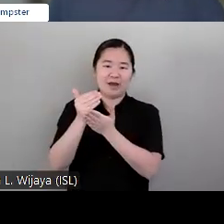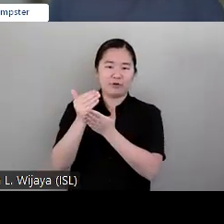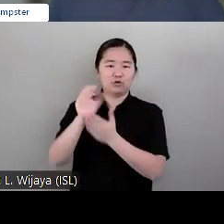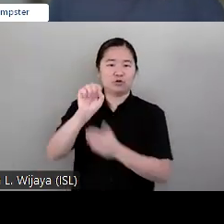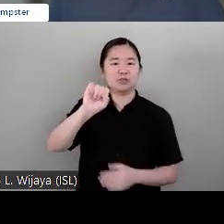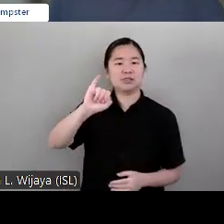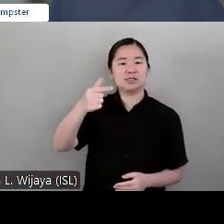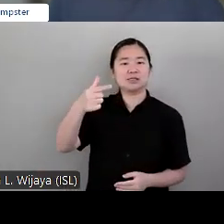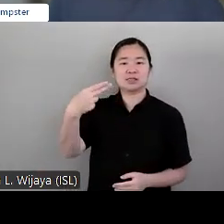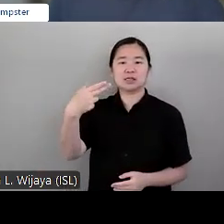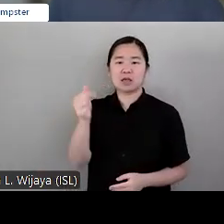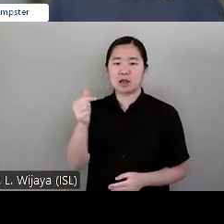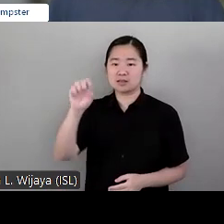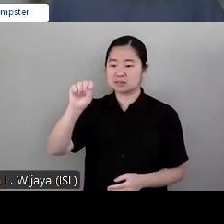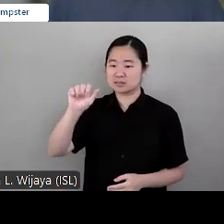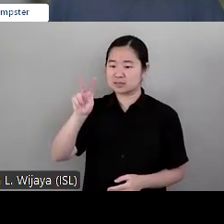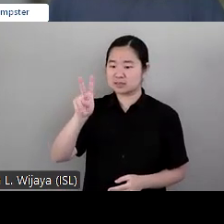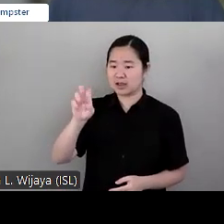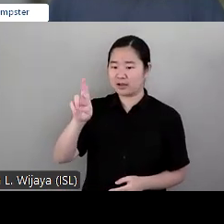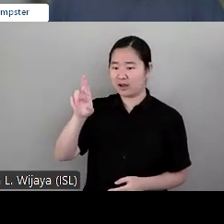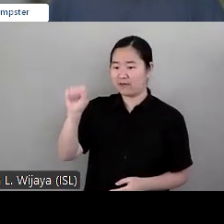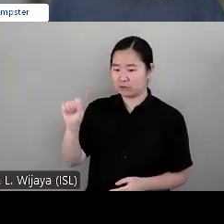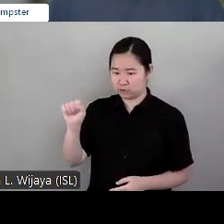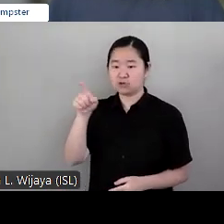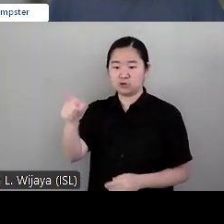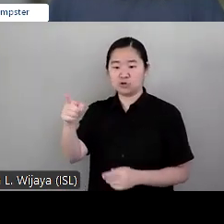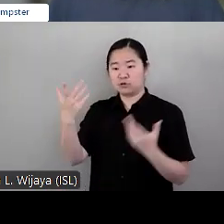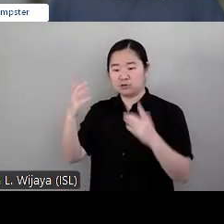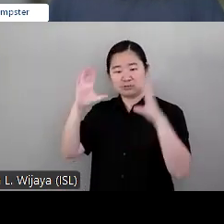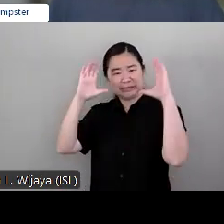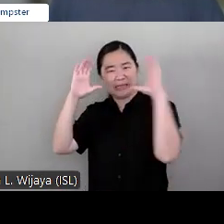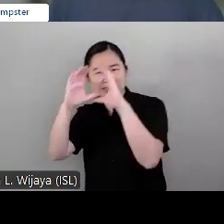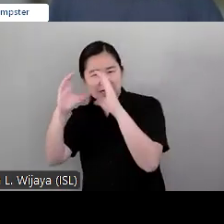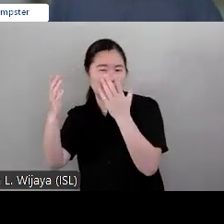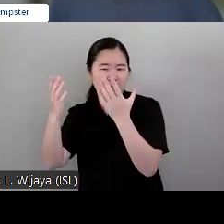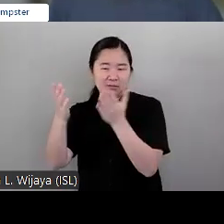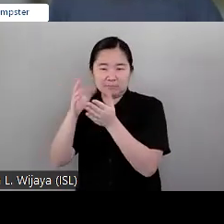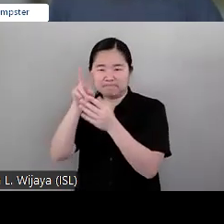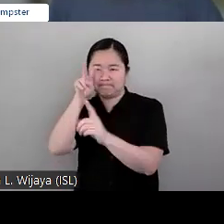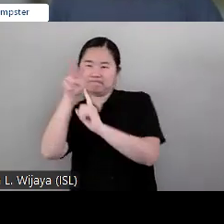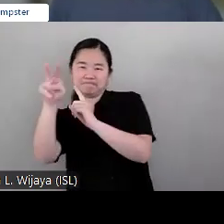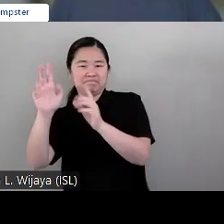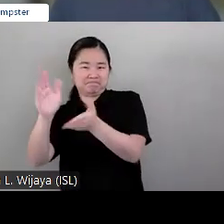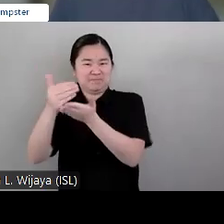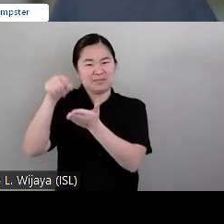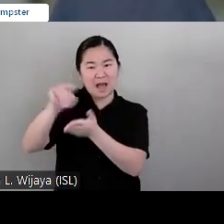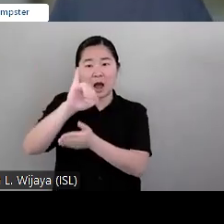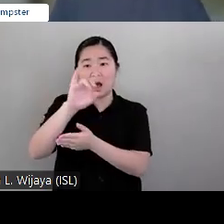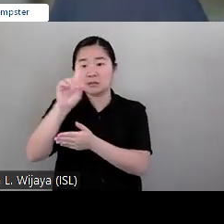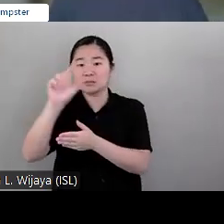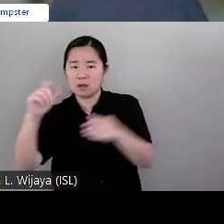the 7 years, the program's worked across thematic areas of health, education, livelihoods,